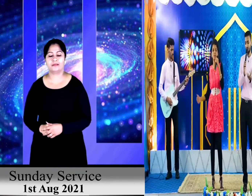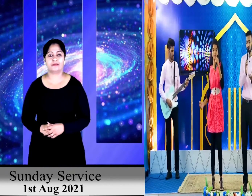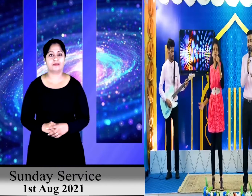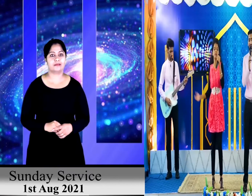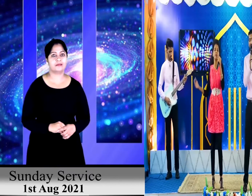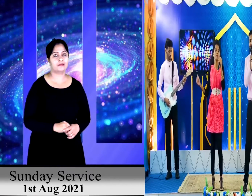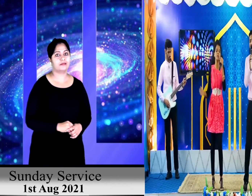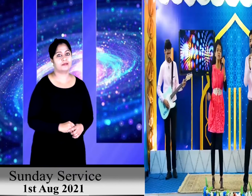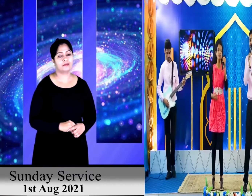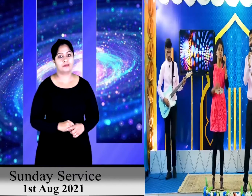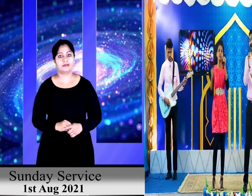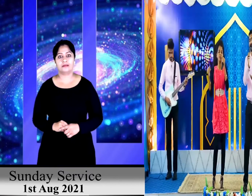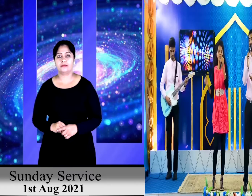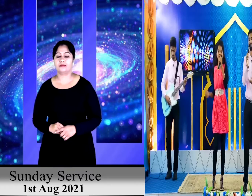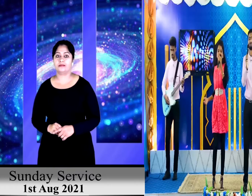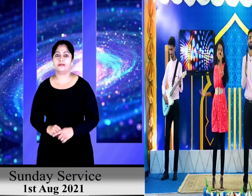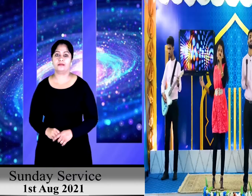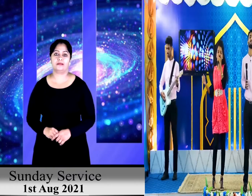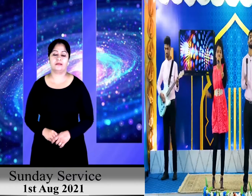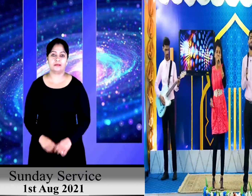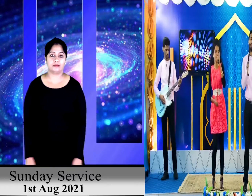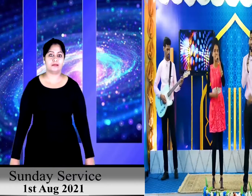Like the fragrance after the rain.